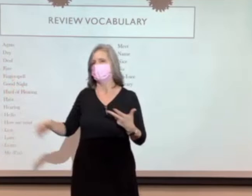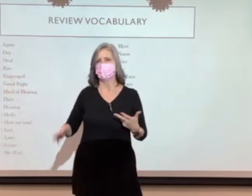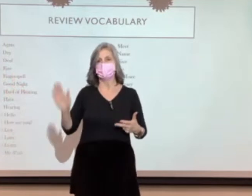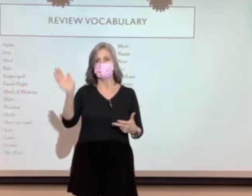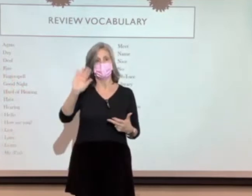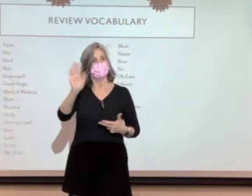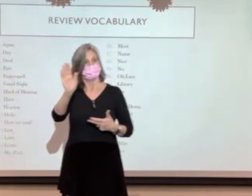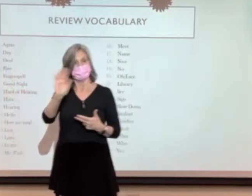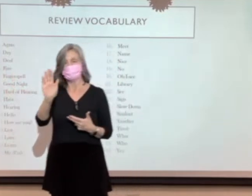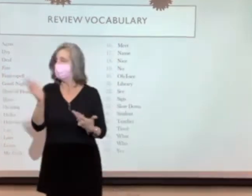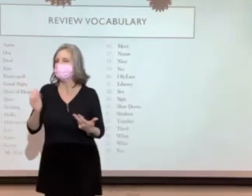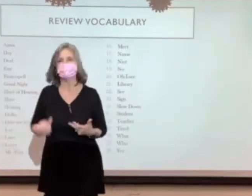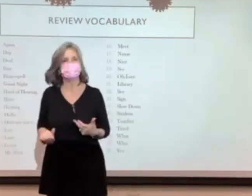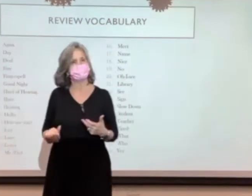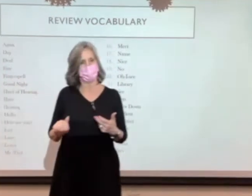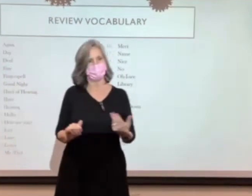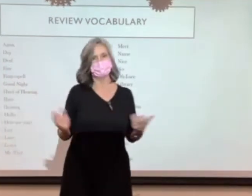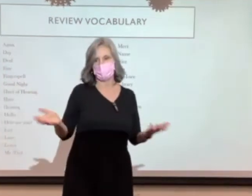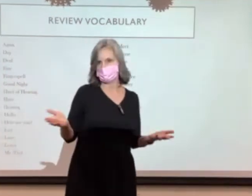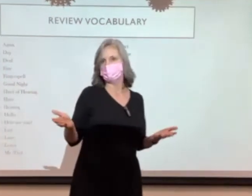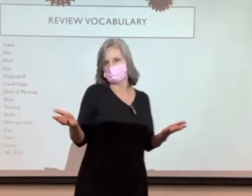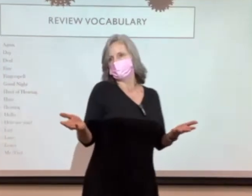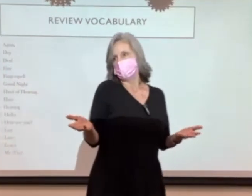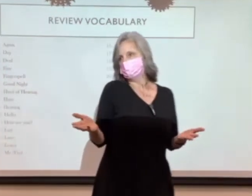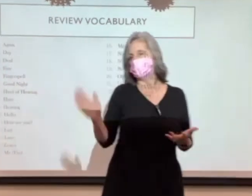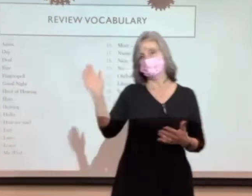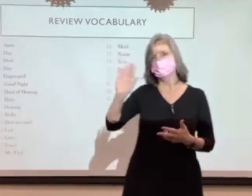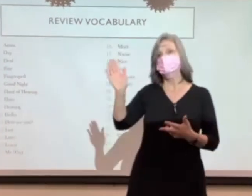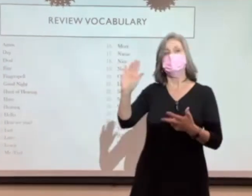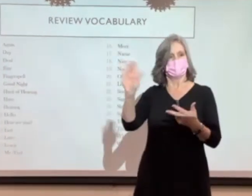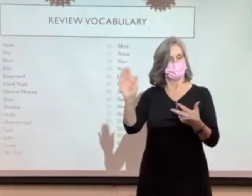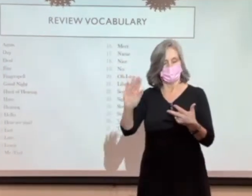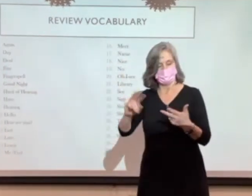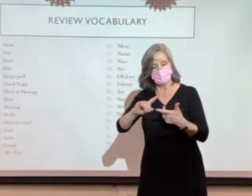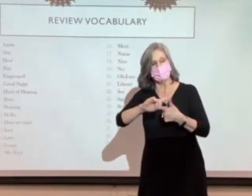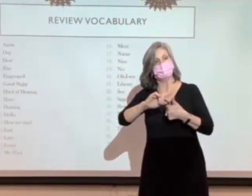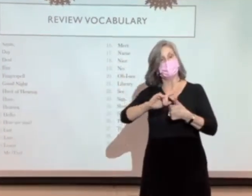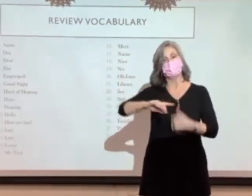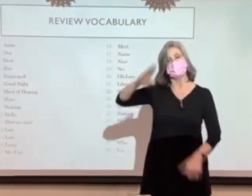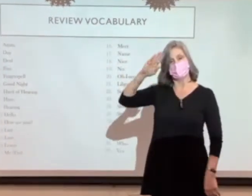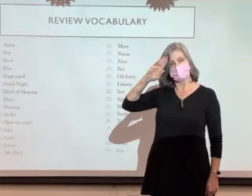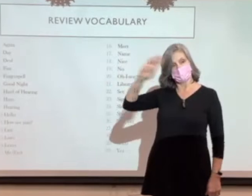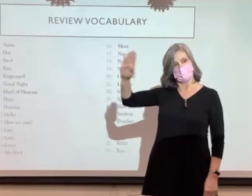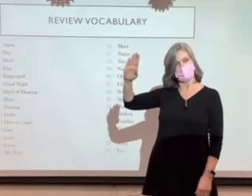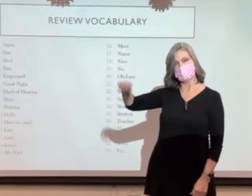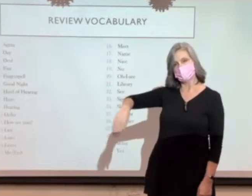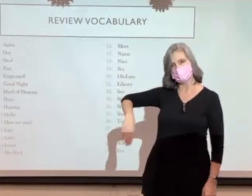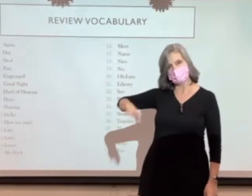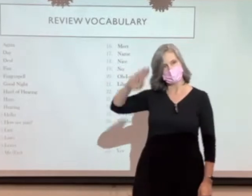library. And if you do it as you're leaving, it also means bye. It's in the context. You can wave. The formal sign for hello is this in